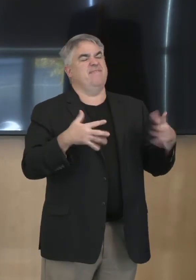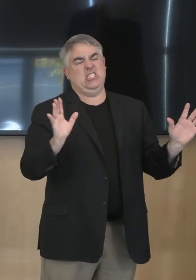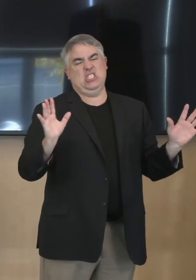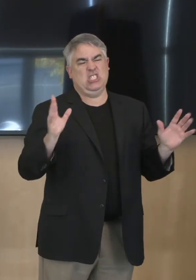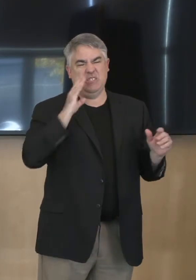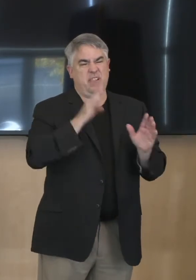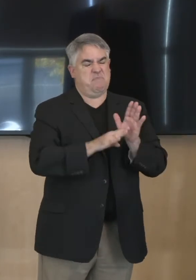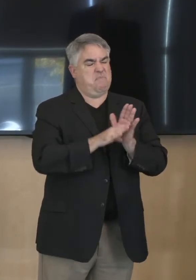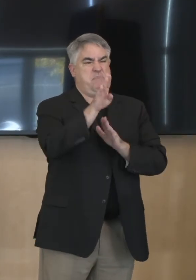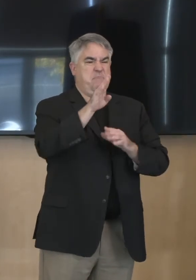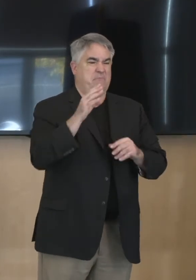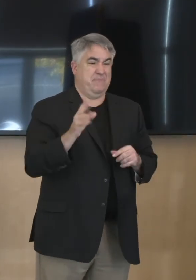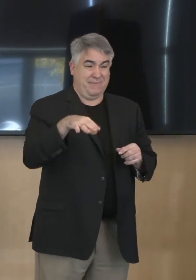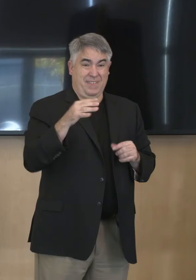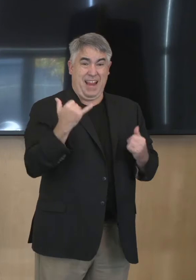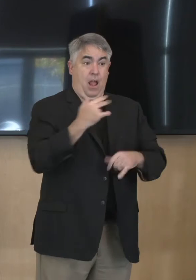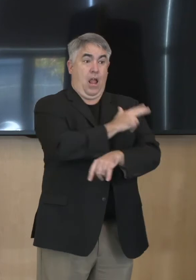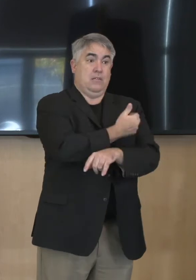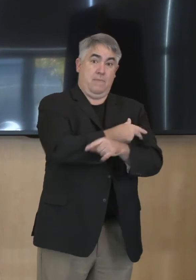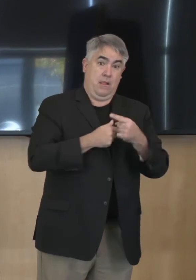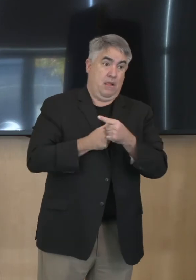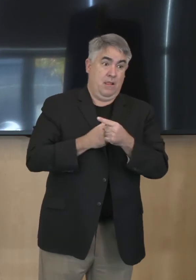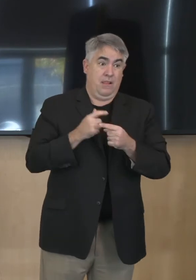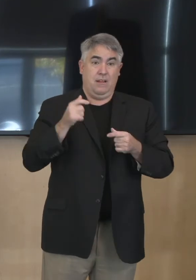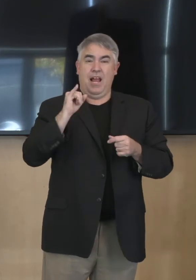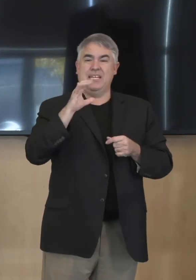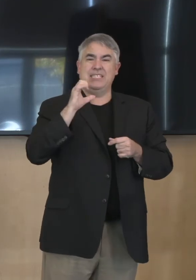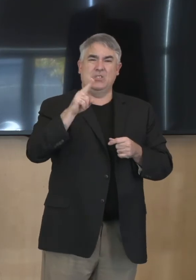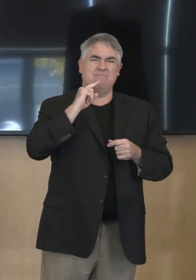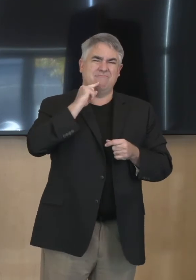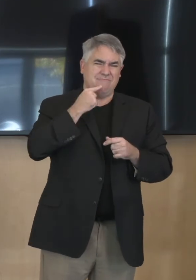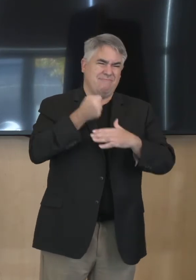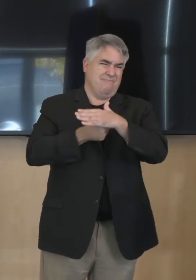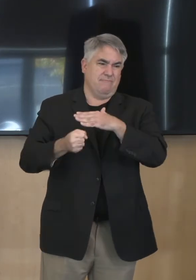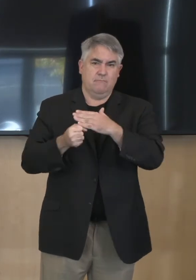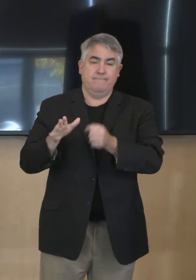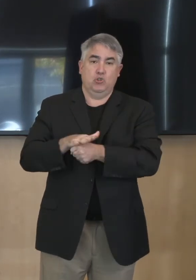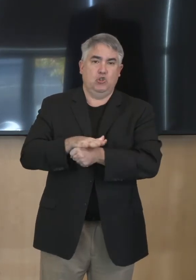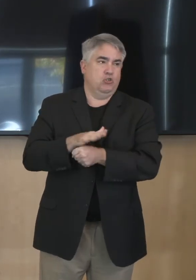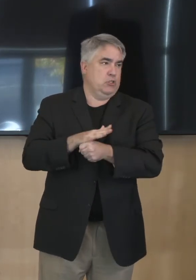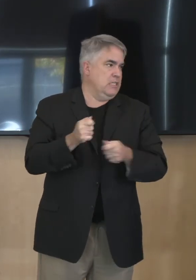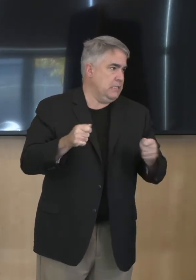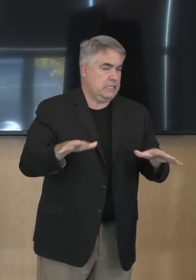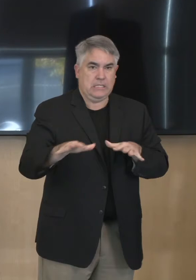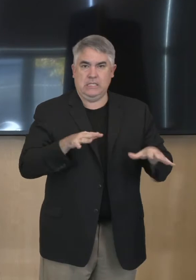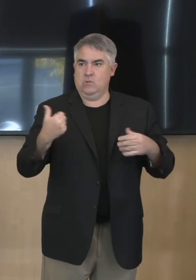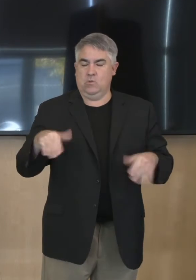strain on our ICUs, the continued increase in cases, and when you add on top of that the presence of the UK